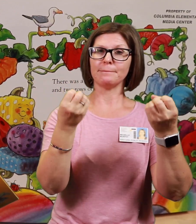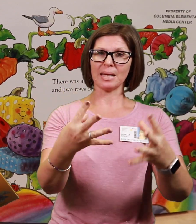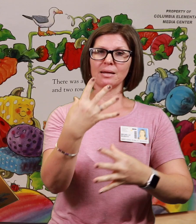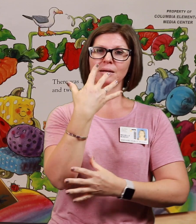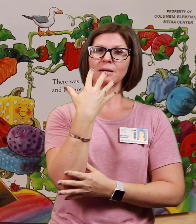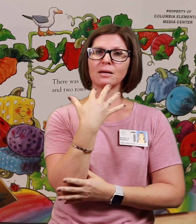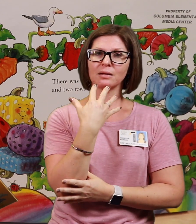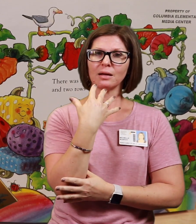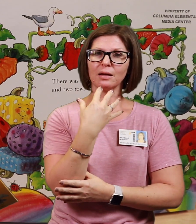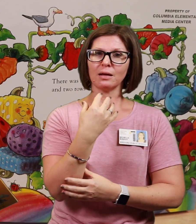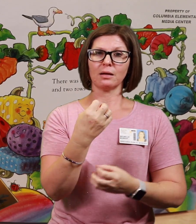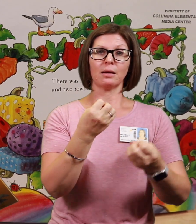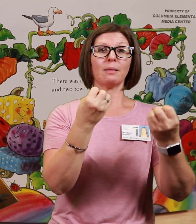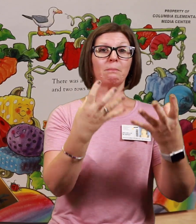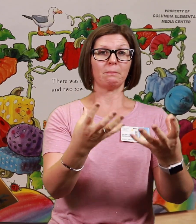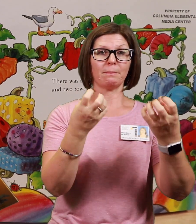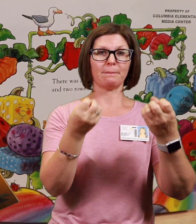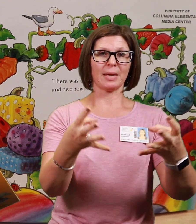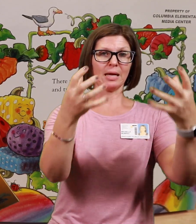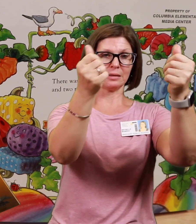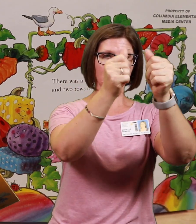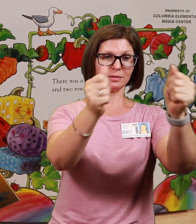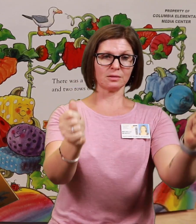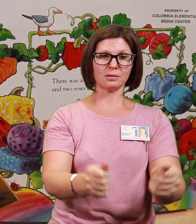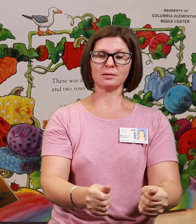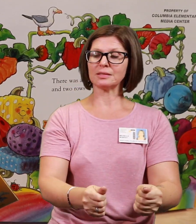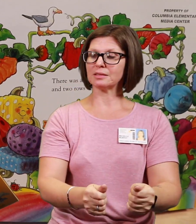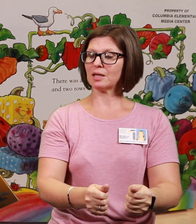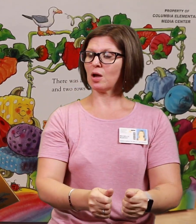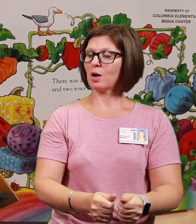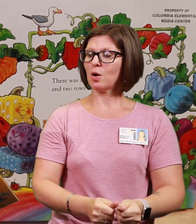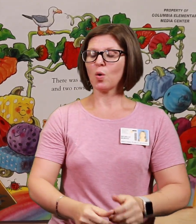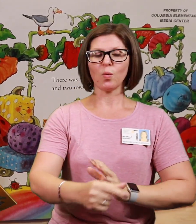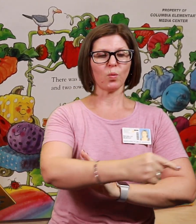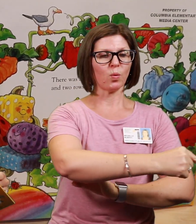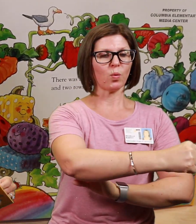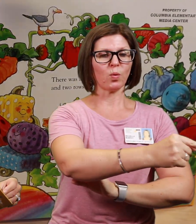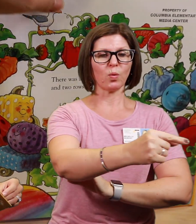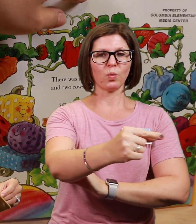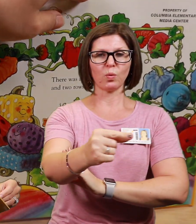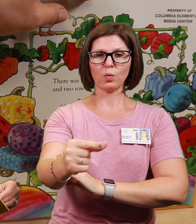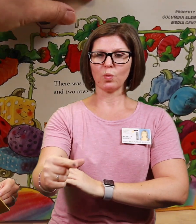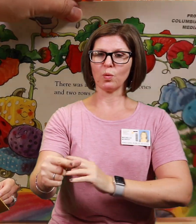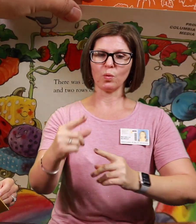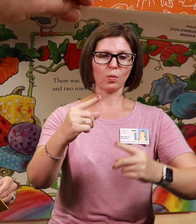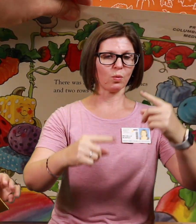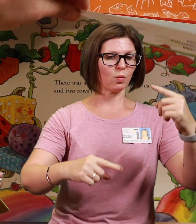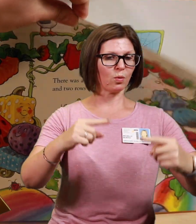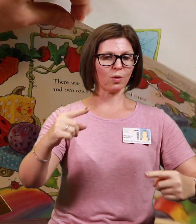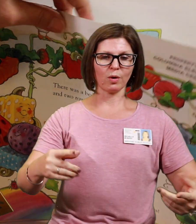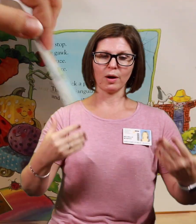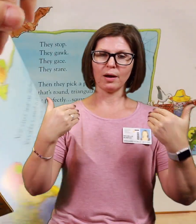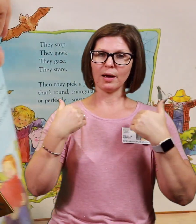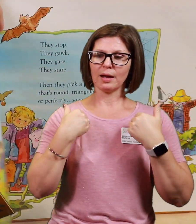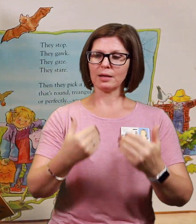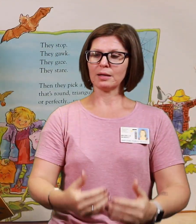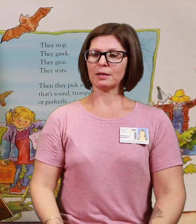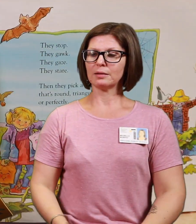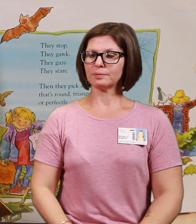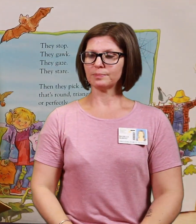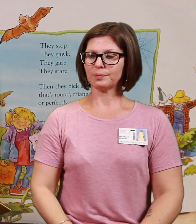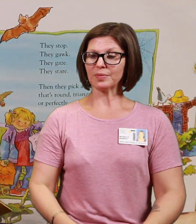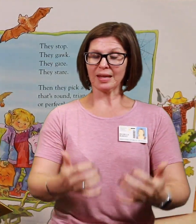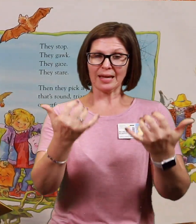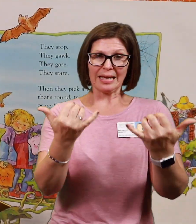colors and hundreds of shapes. Oh, what a garden variety makes. Now